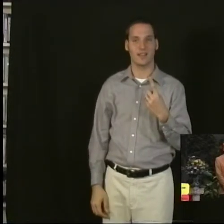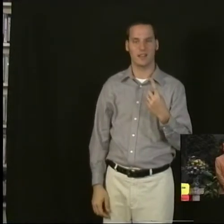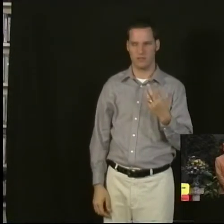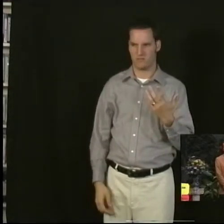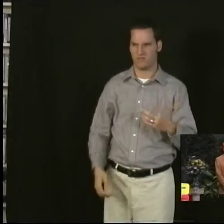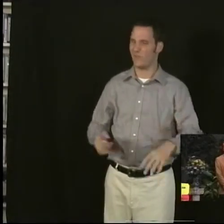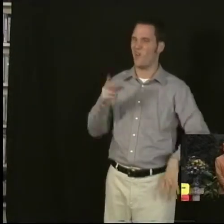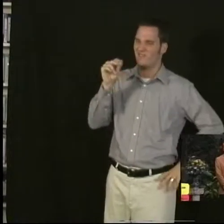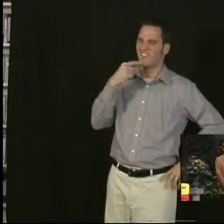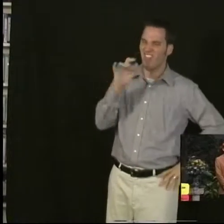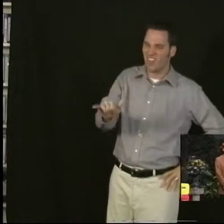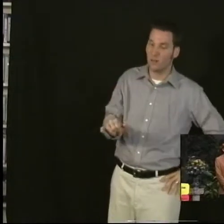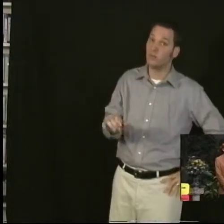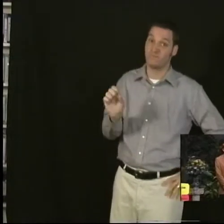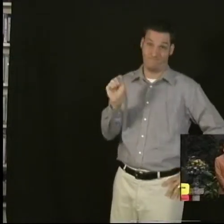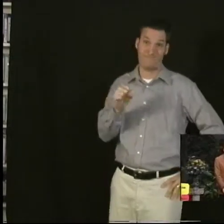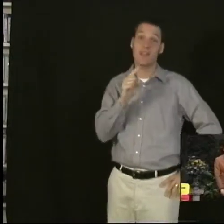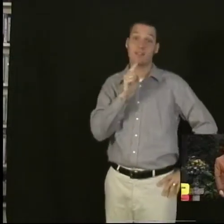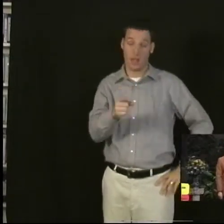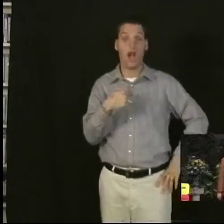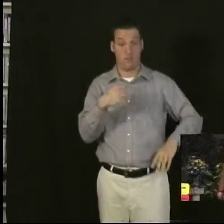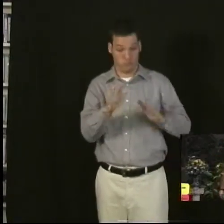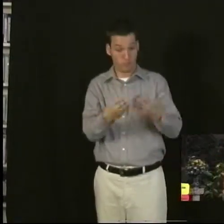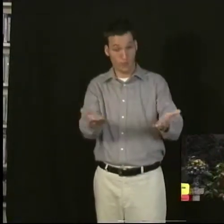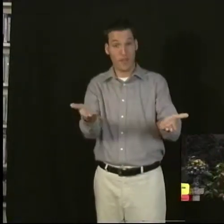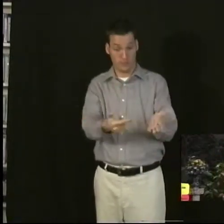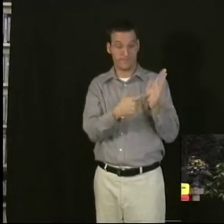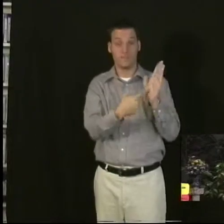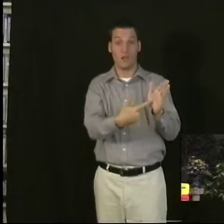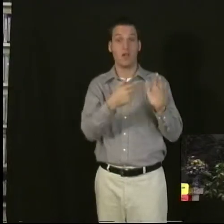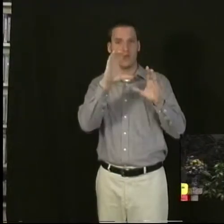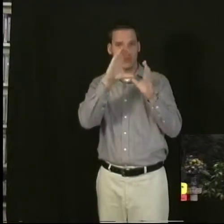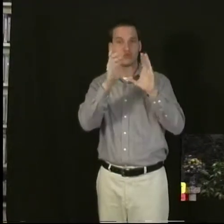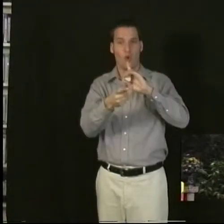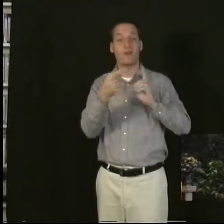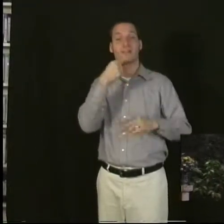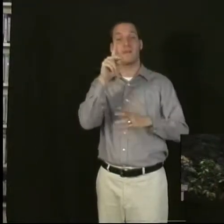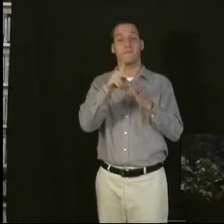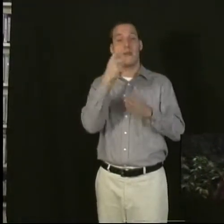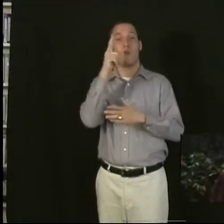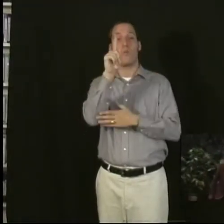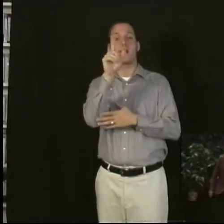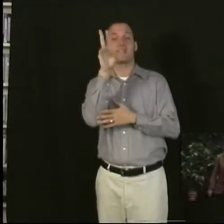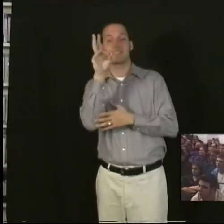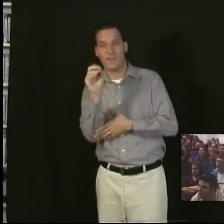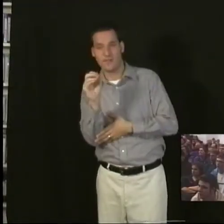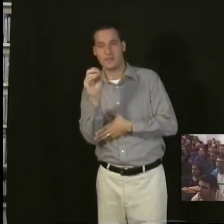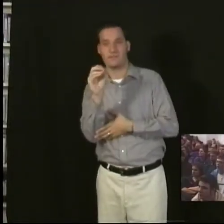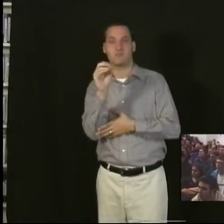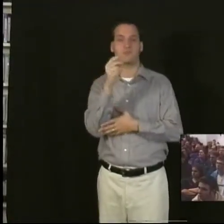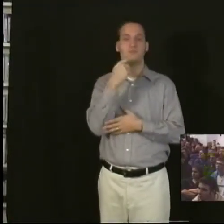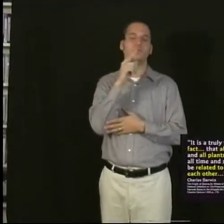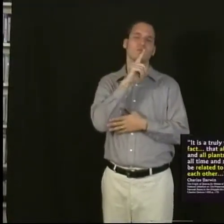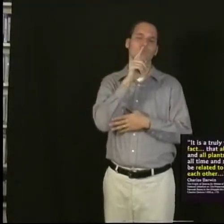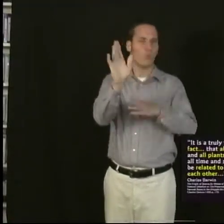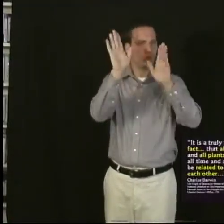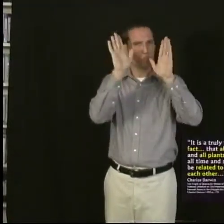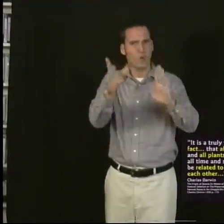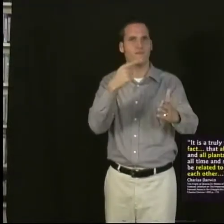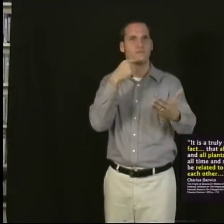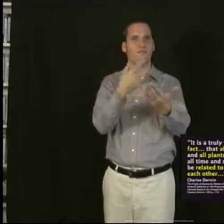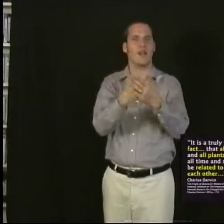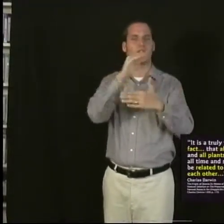He said, "Oh, he didn't say that." "Oh, he sure did. I got his book right here." Charlie Darwin said in his book on page 170, he said, "It's a truly wonderful fact